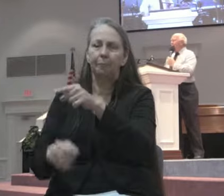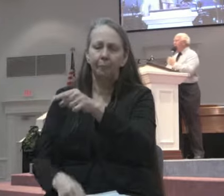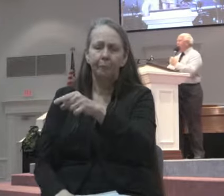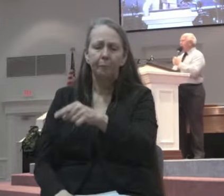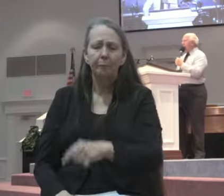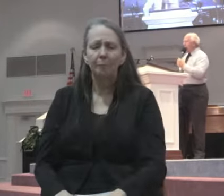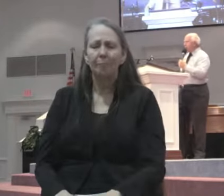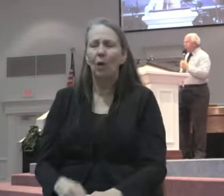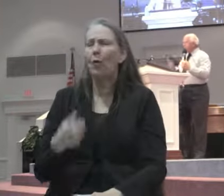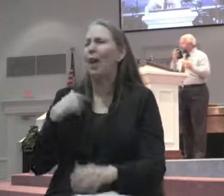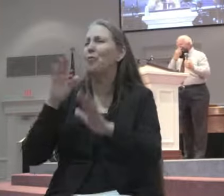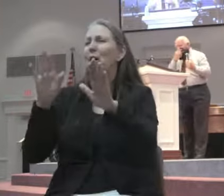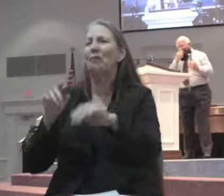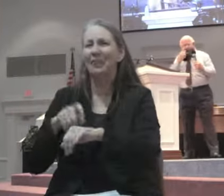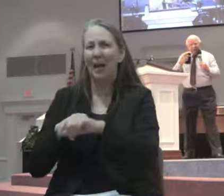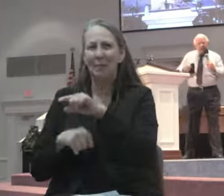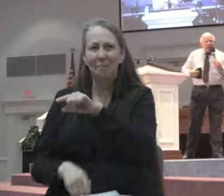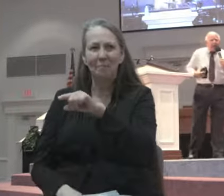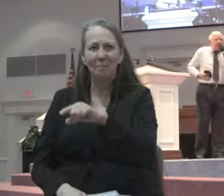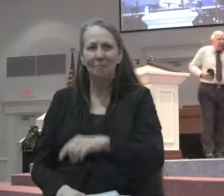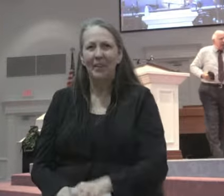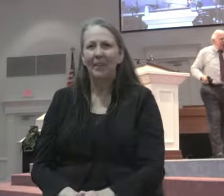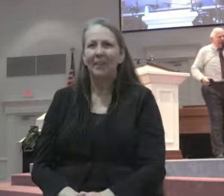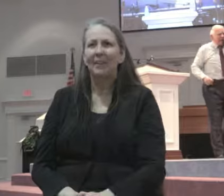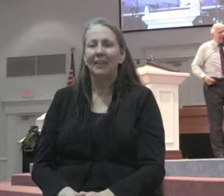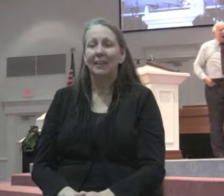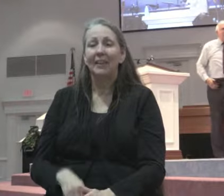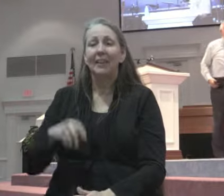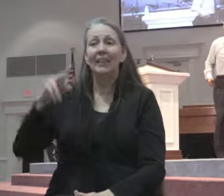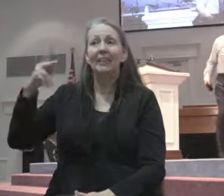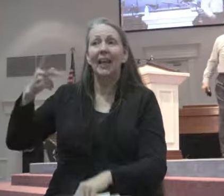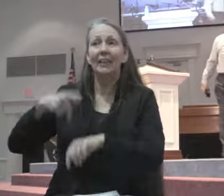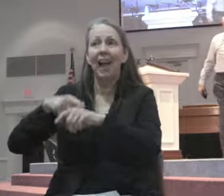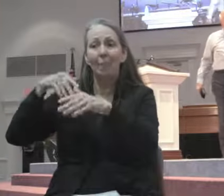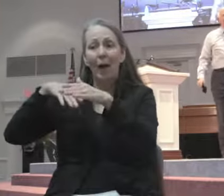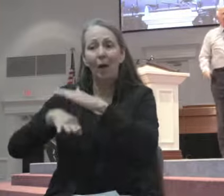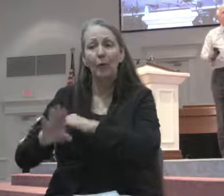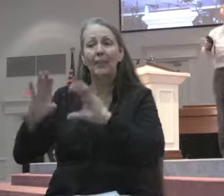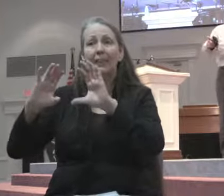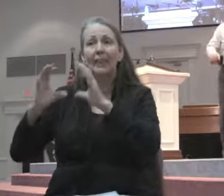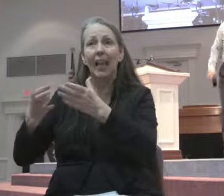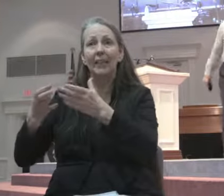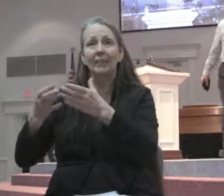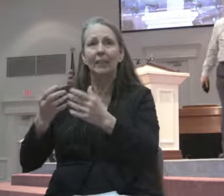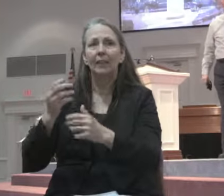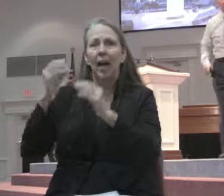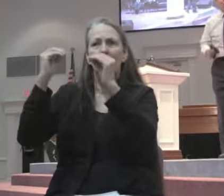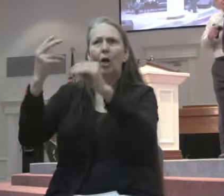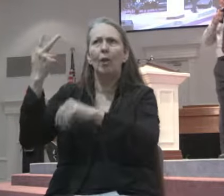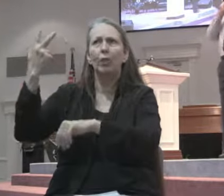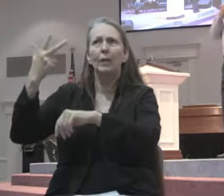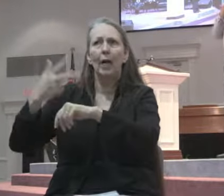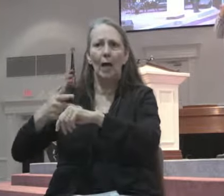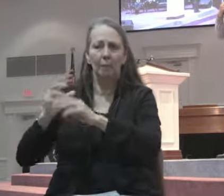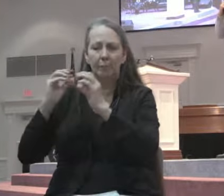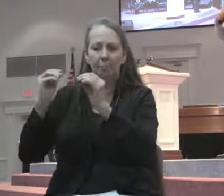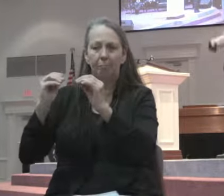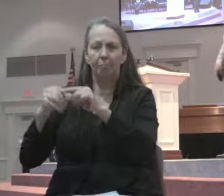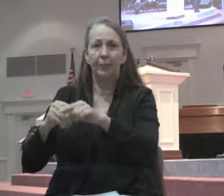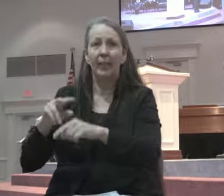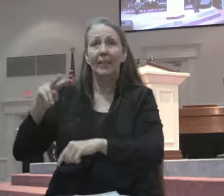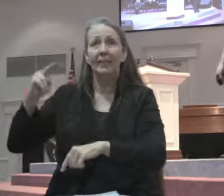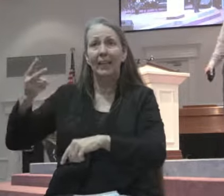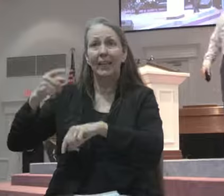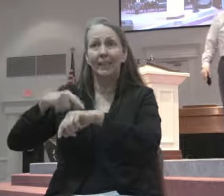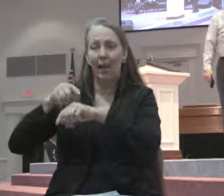we just had a great time. The second time I walked into that class, taught it three times, I think it was.